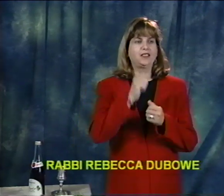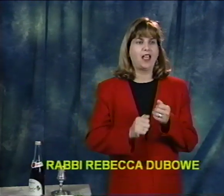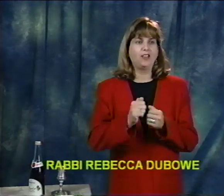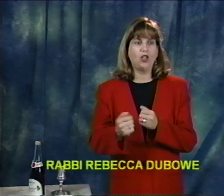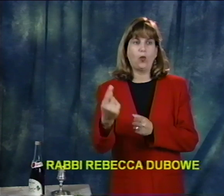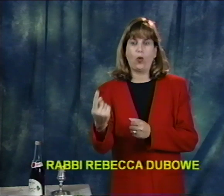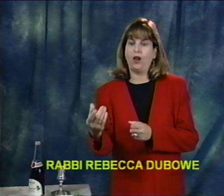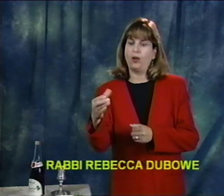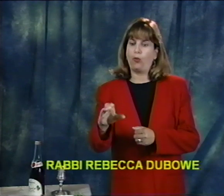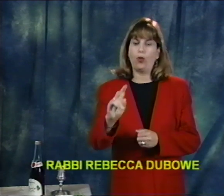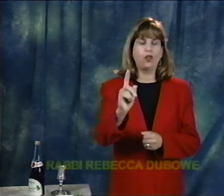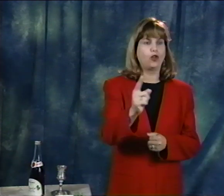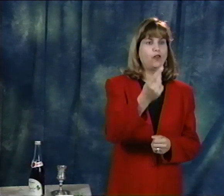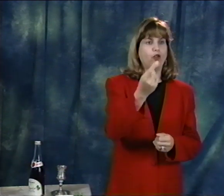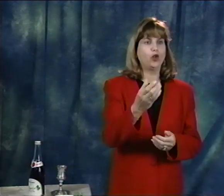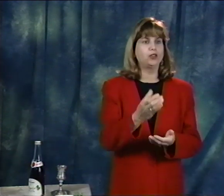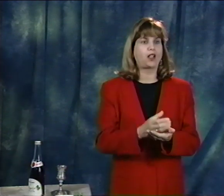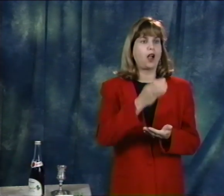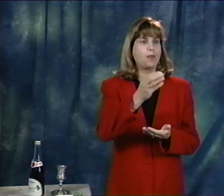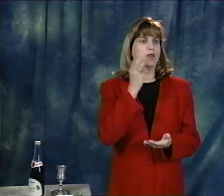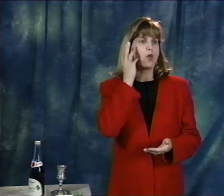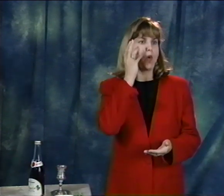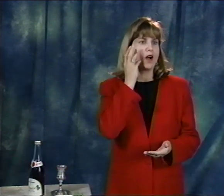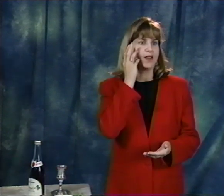Please, everyone, pour the first cup of wine.